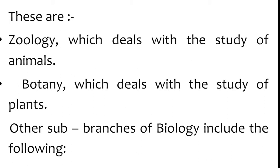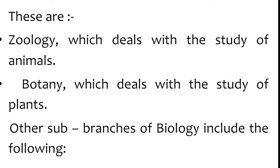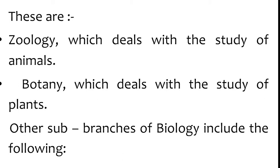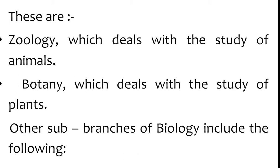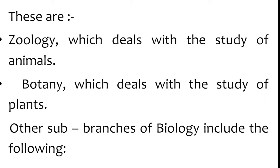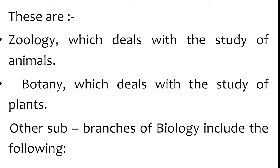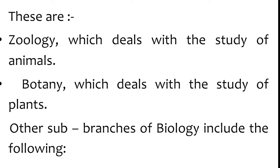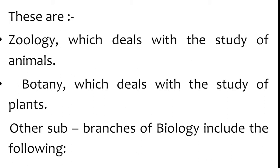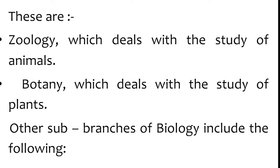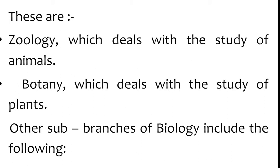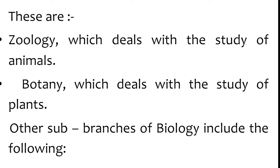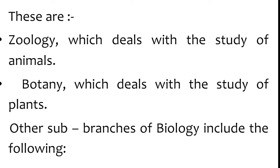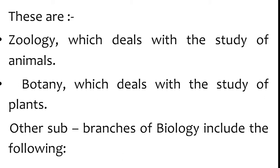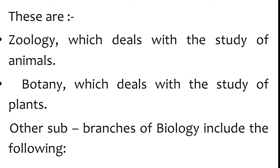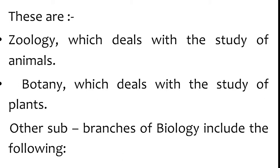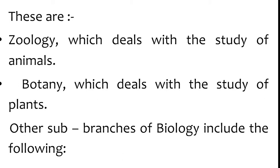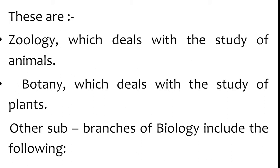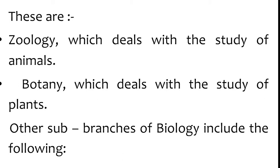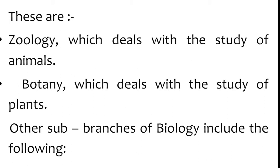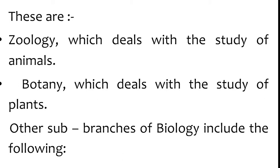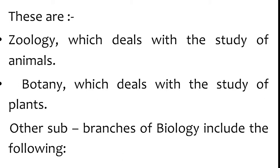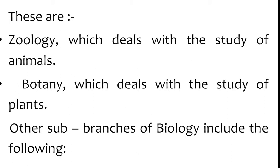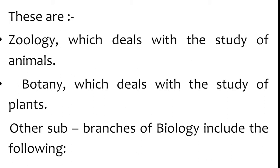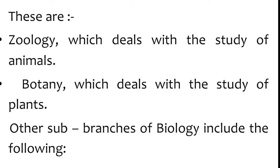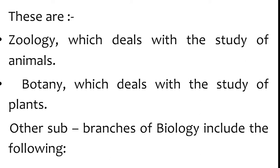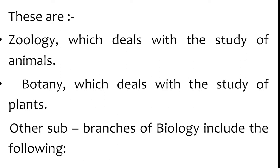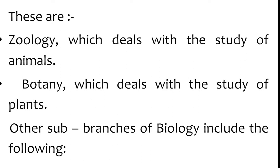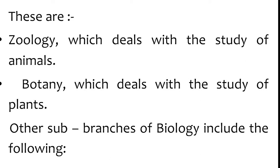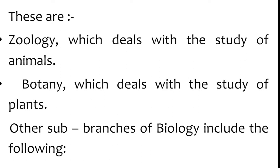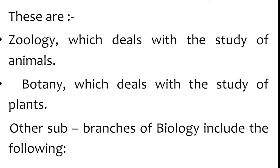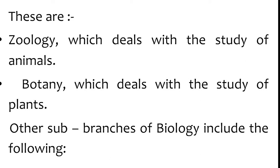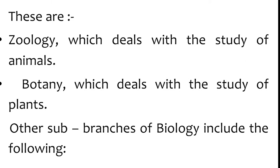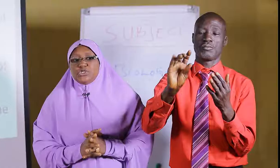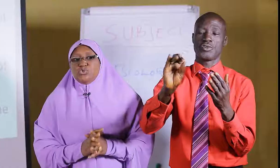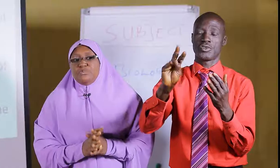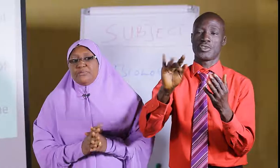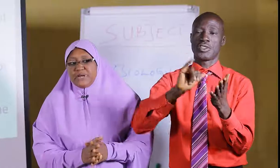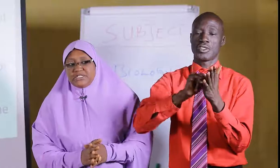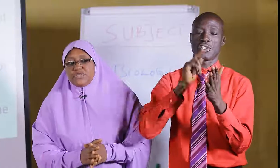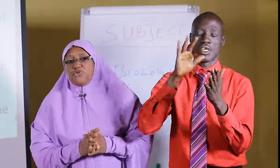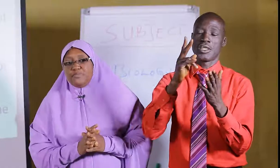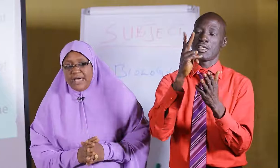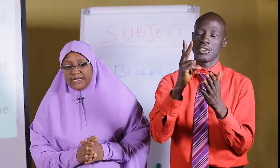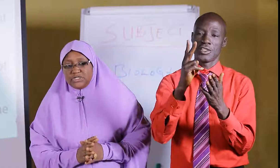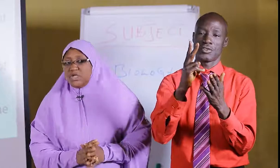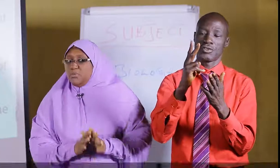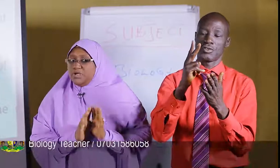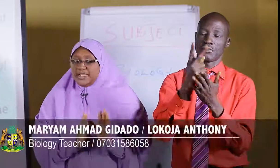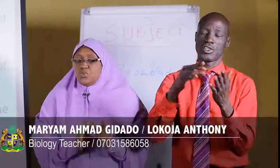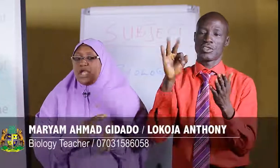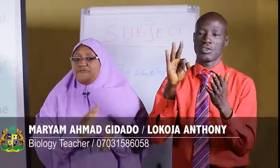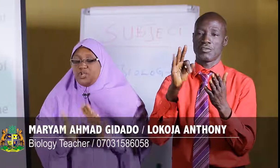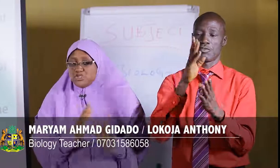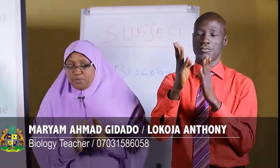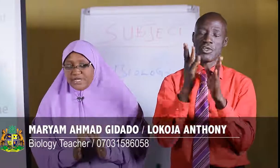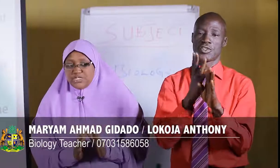of plants, you are now dealing with the study of botany. These are the two main branches of biology, but that